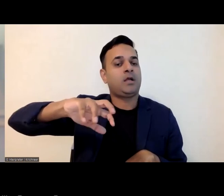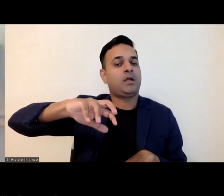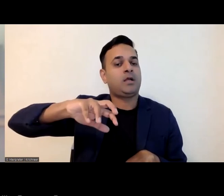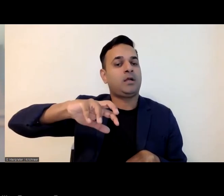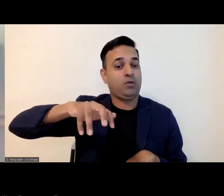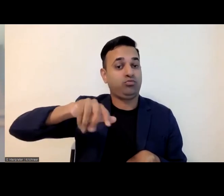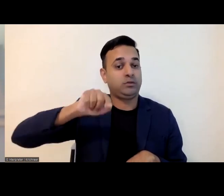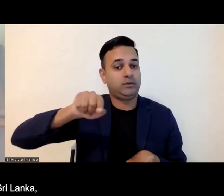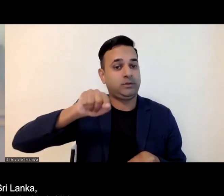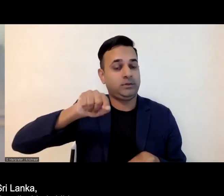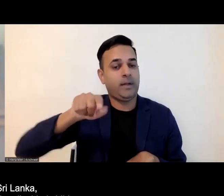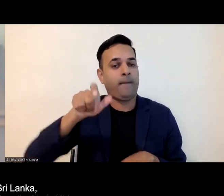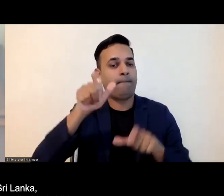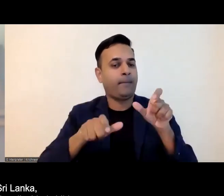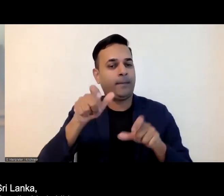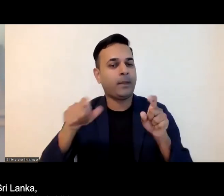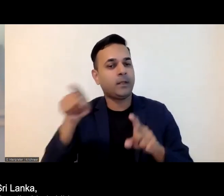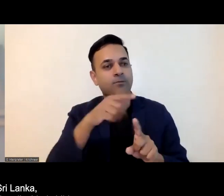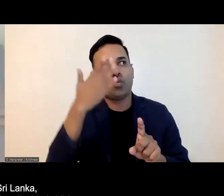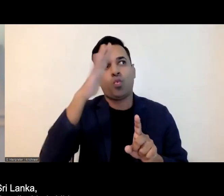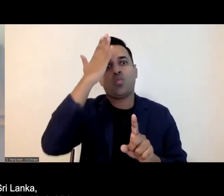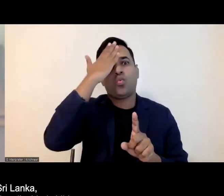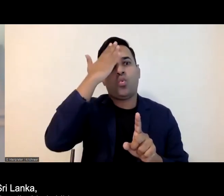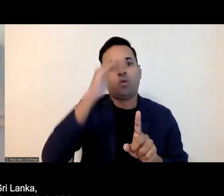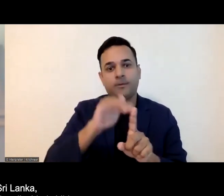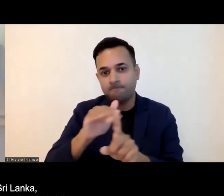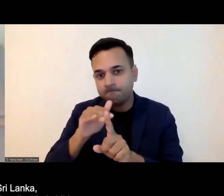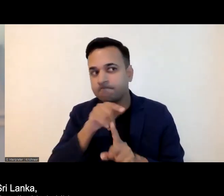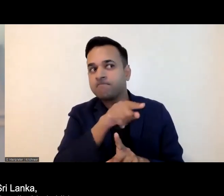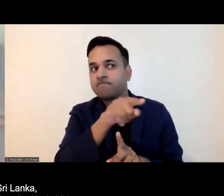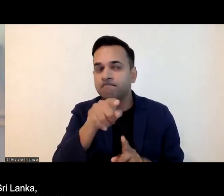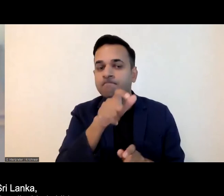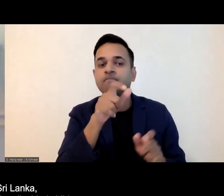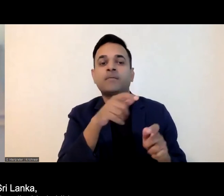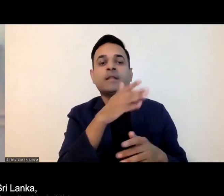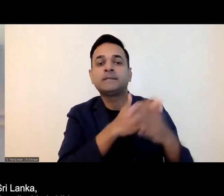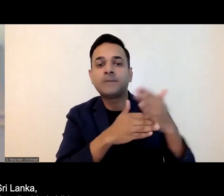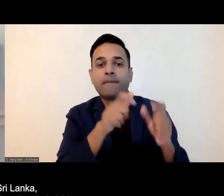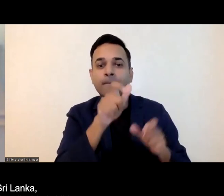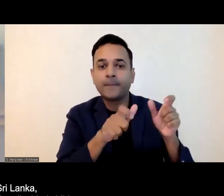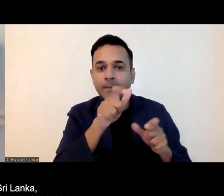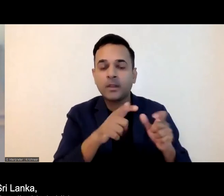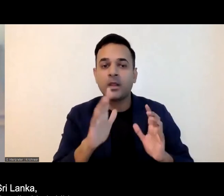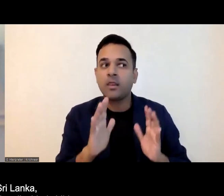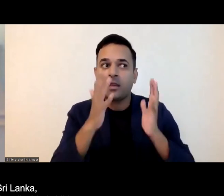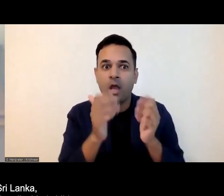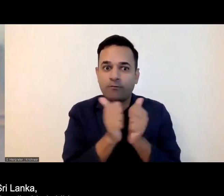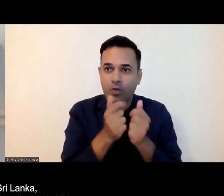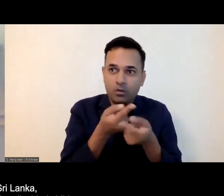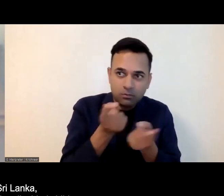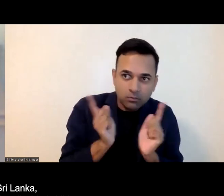Disability Persons Day. So in Sri Lanka, people are inviting disabled